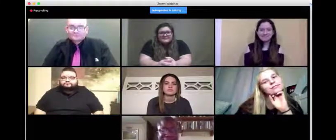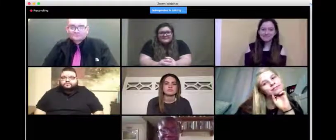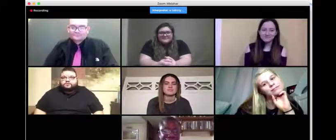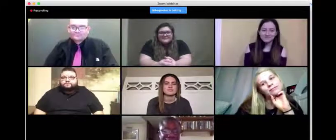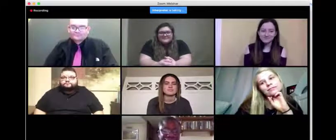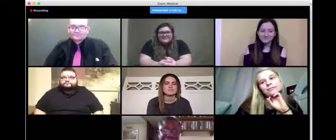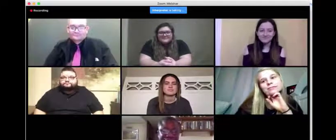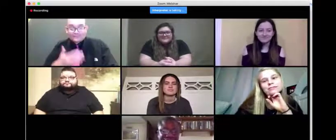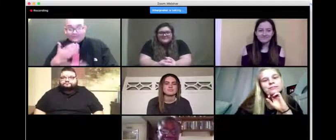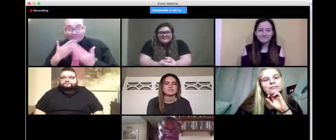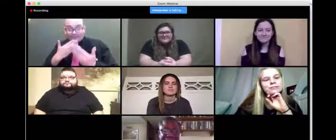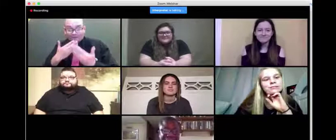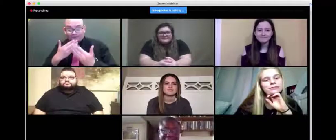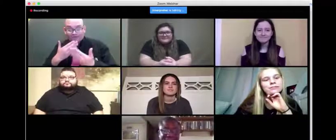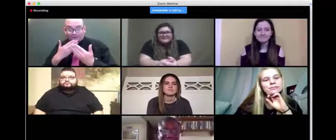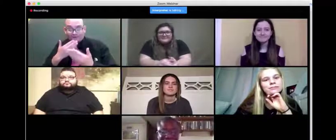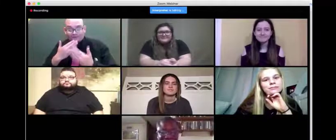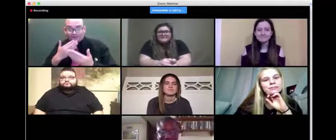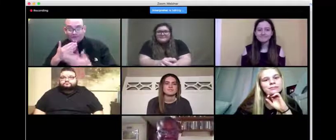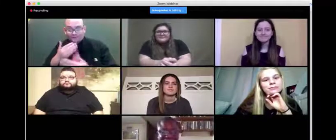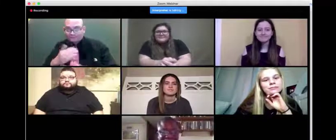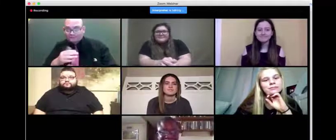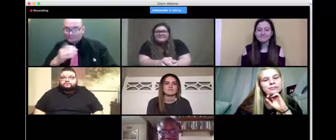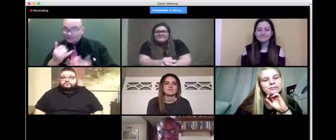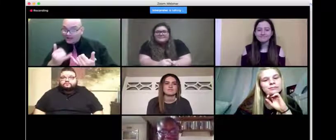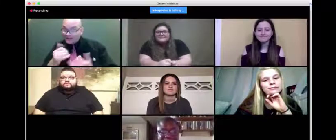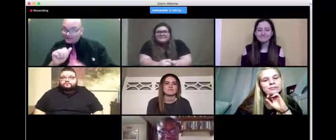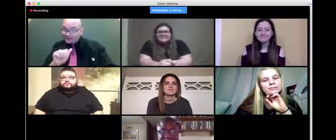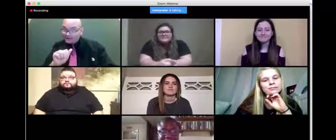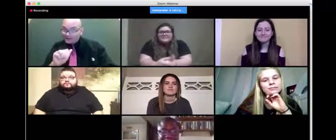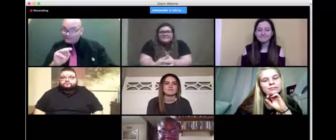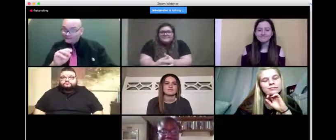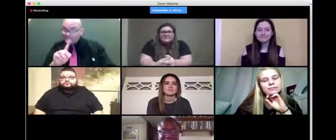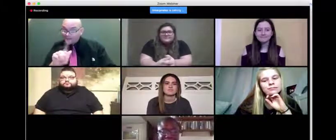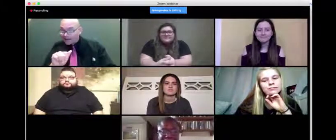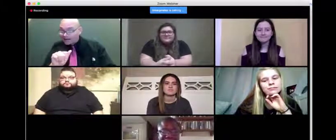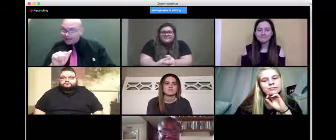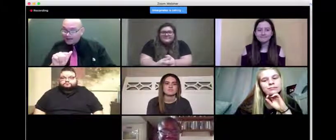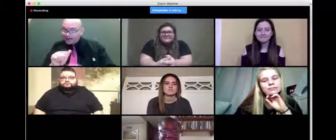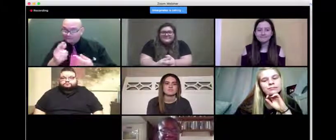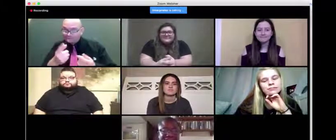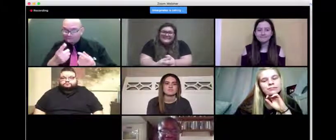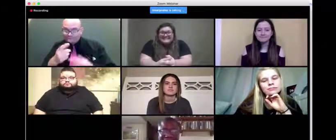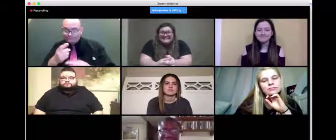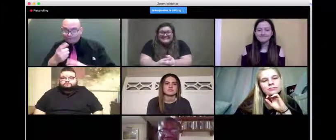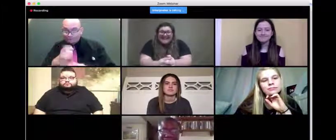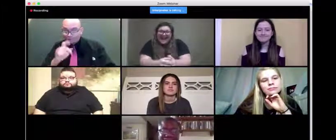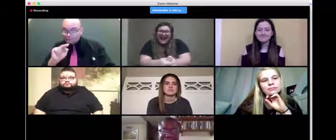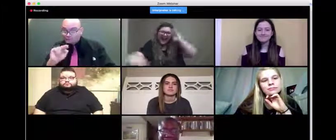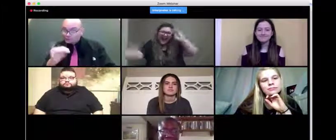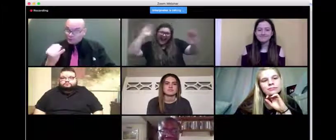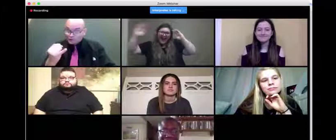Now, Amanda from New Jersey. Tell us a little bit about who you are.